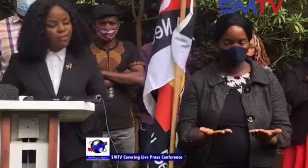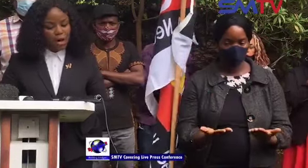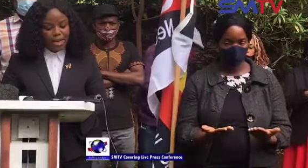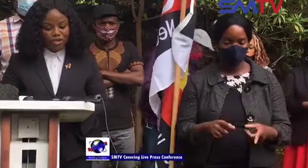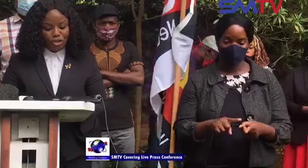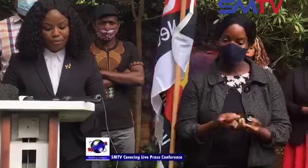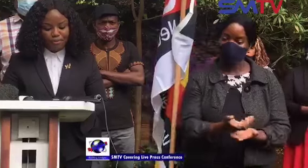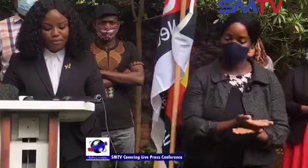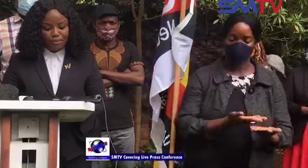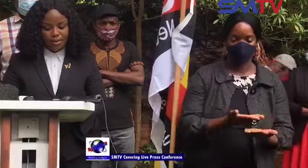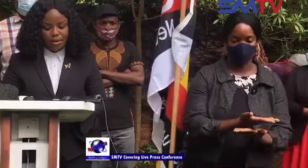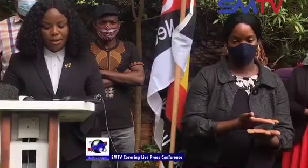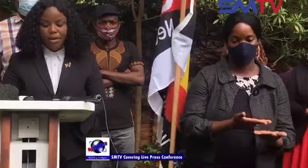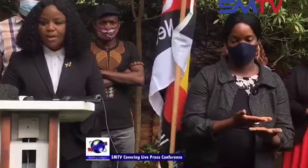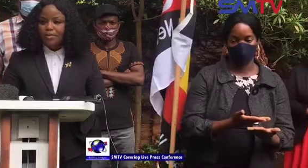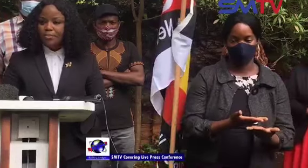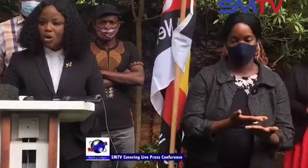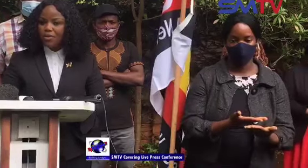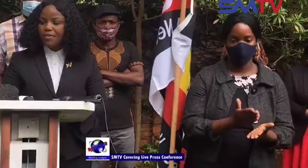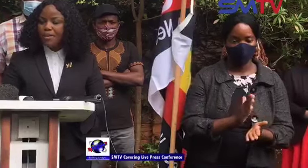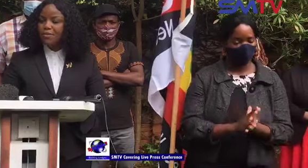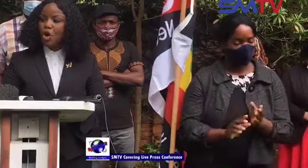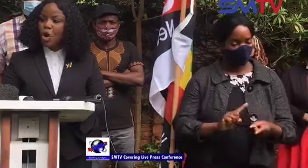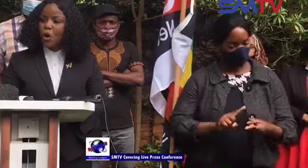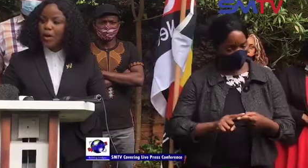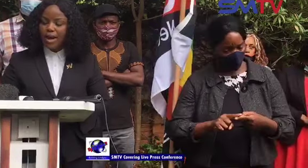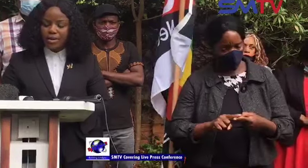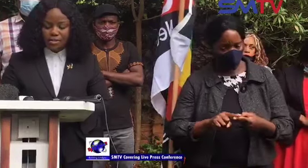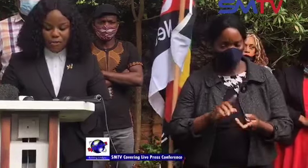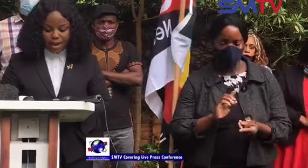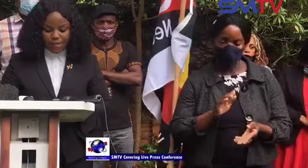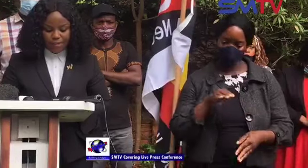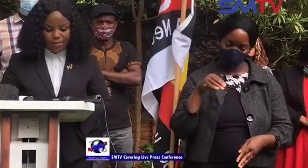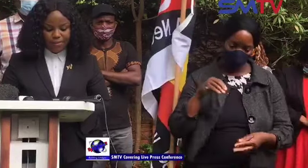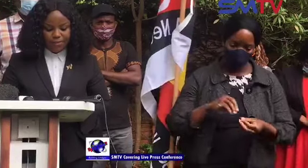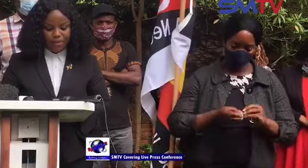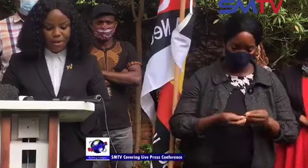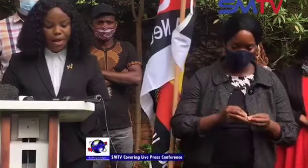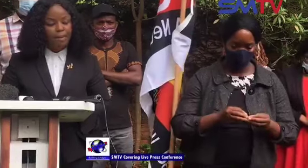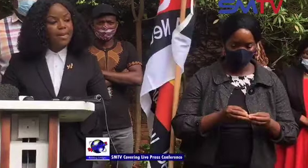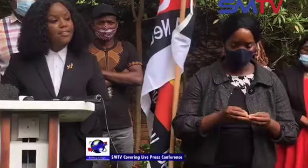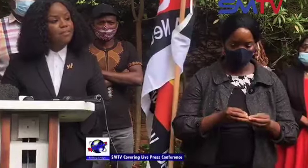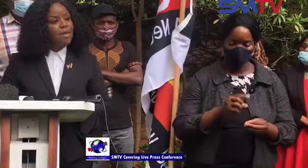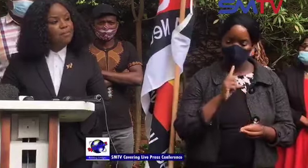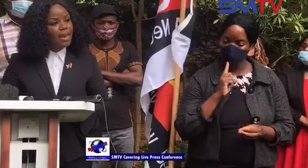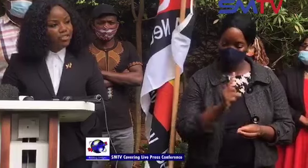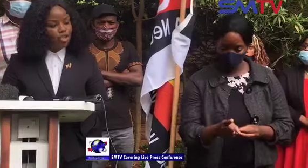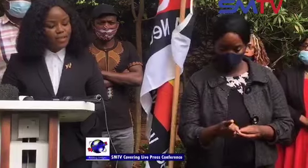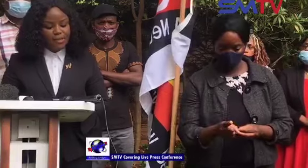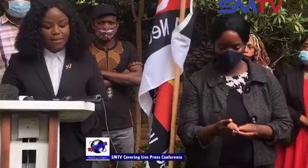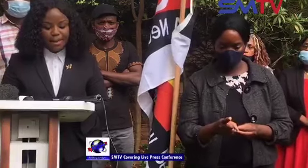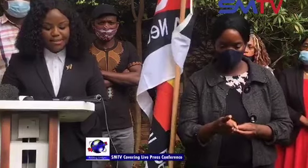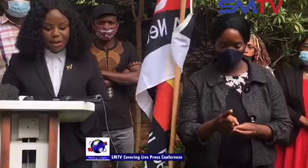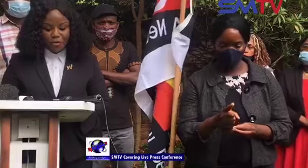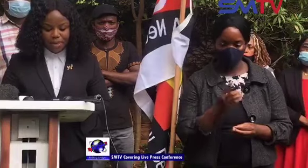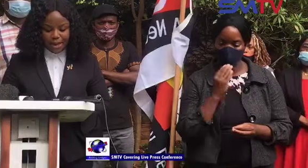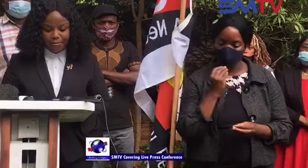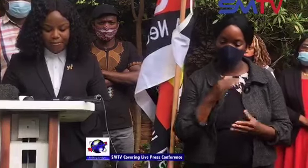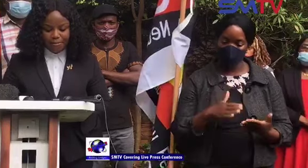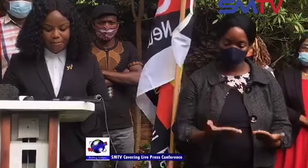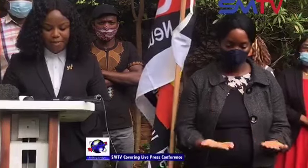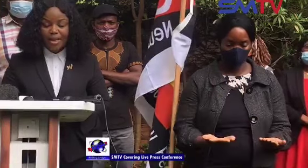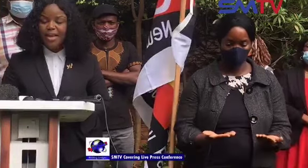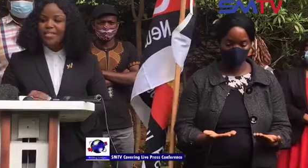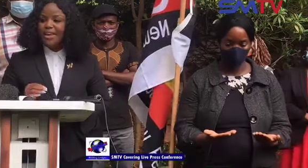the soul of our nation. Democracy is not only under threat, but it's been bludgeoned by